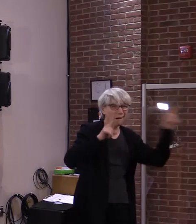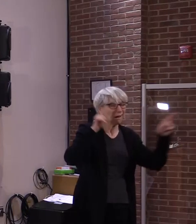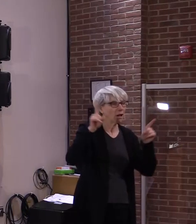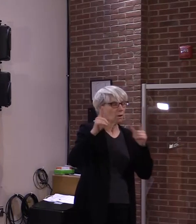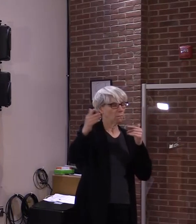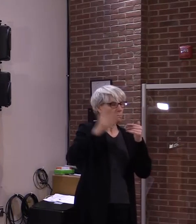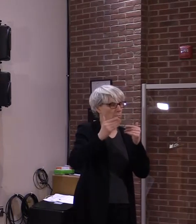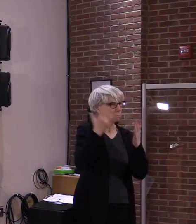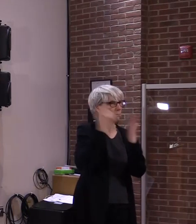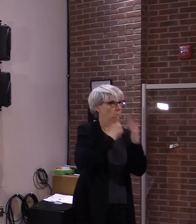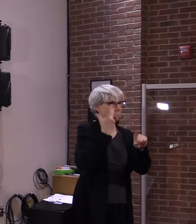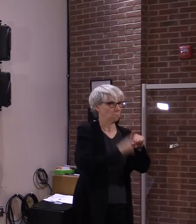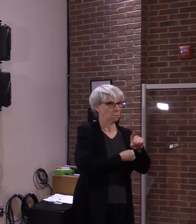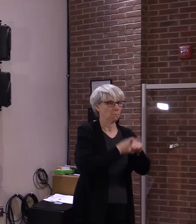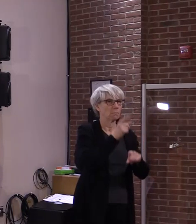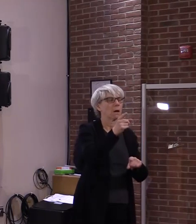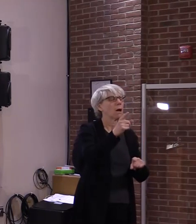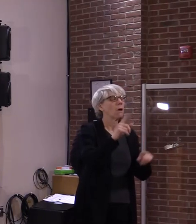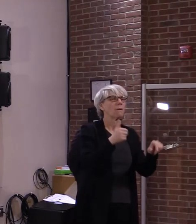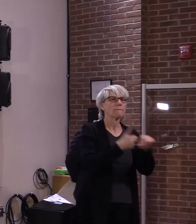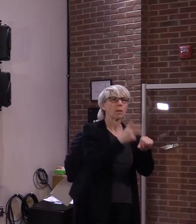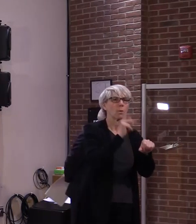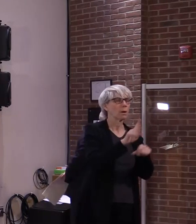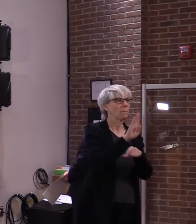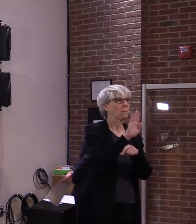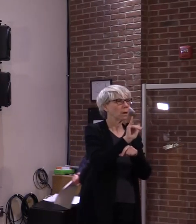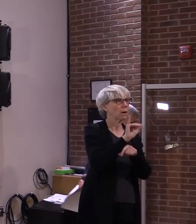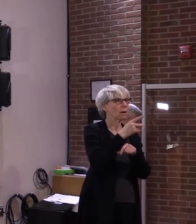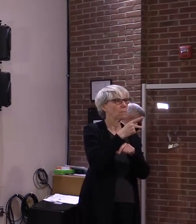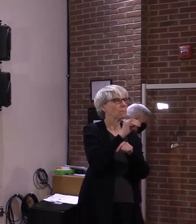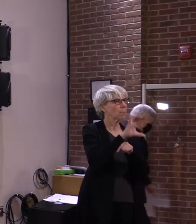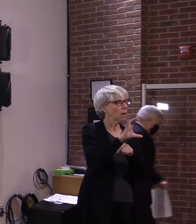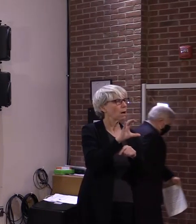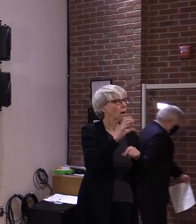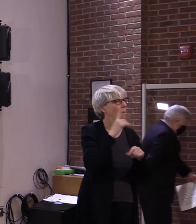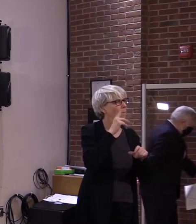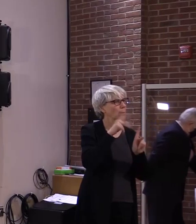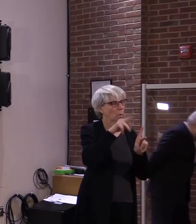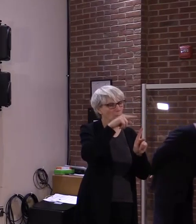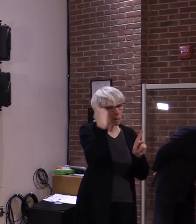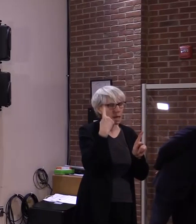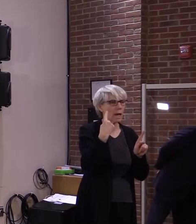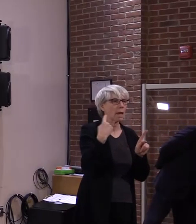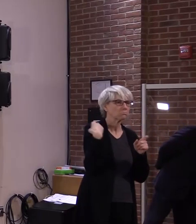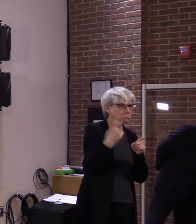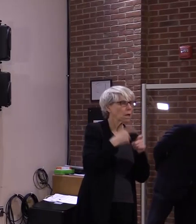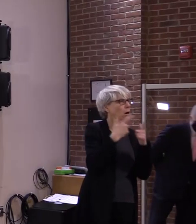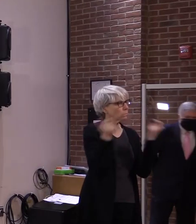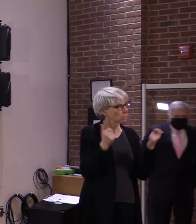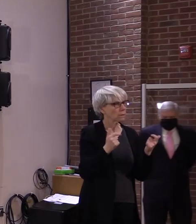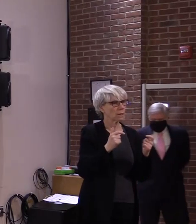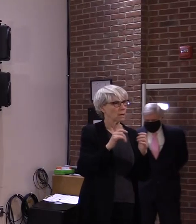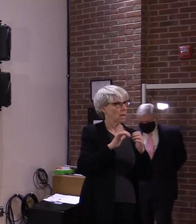Might as well follow up on the BIPOC situation. Do you see it as, is this sort of